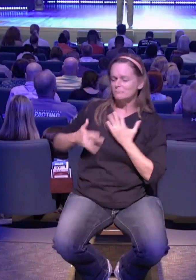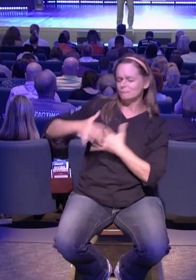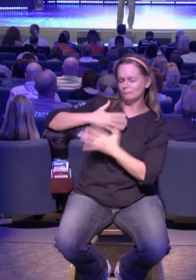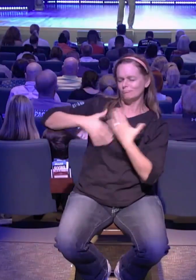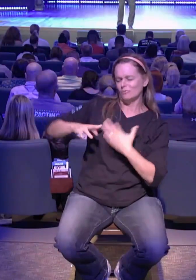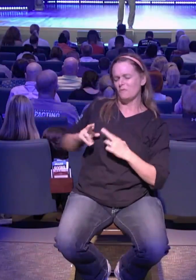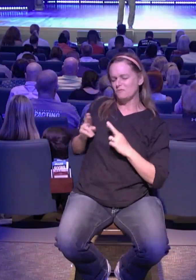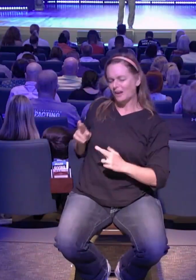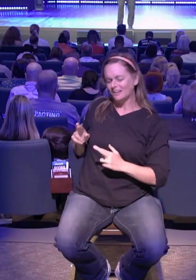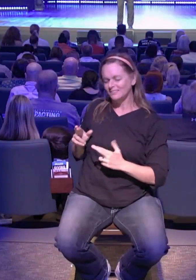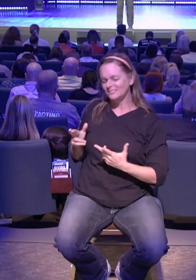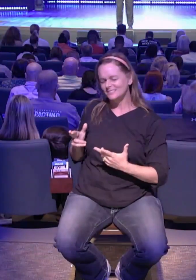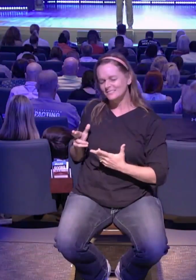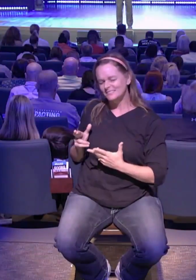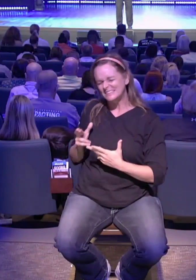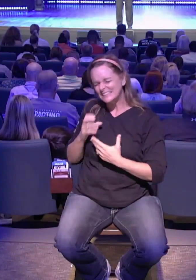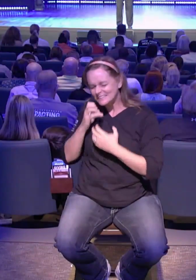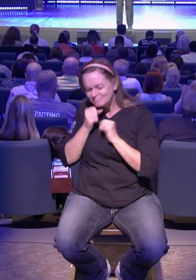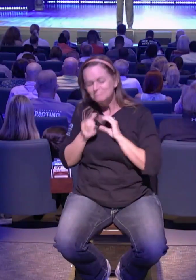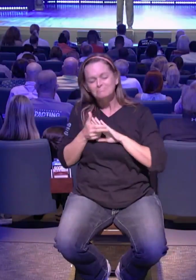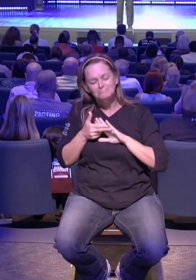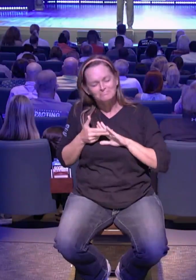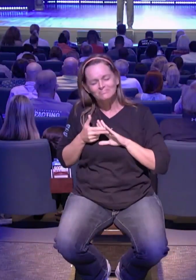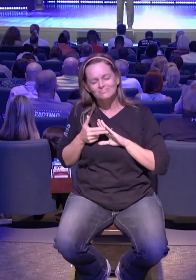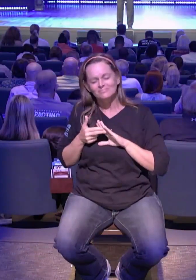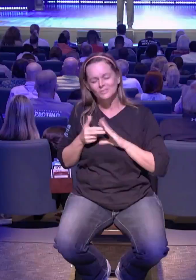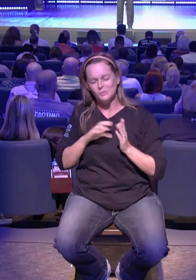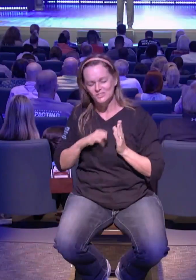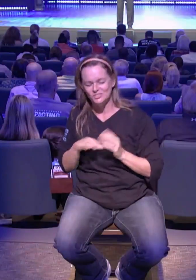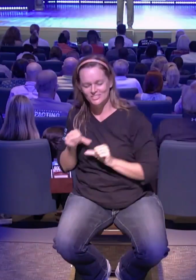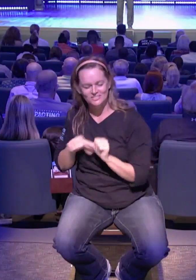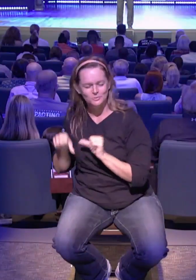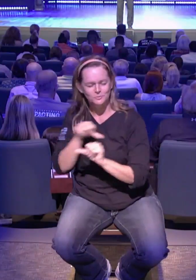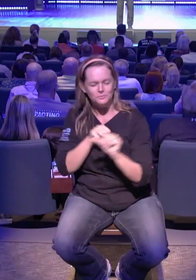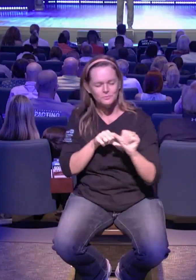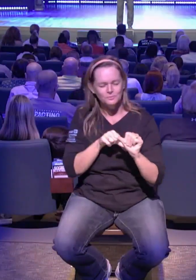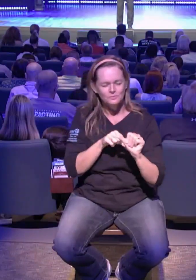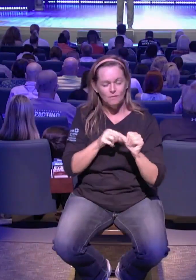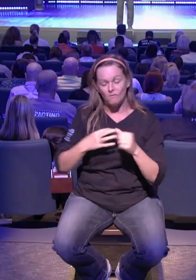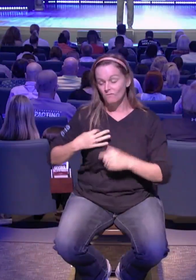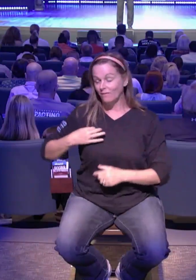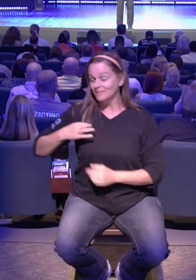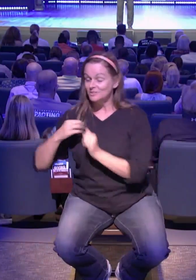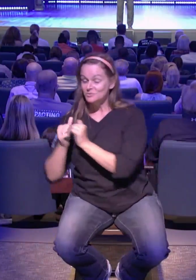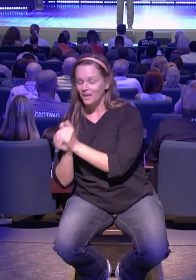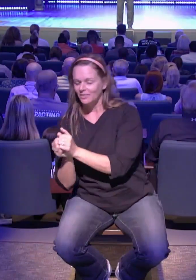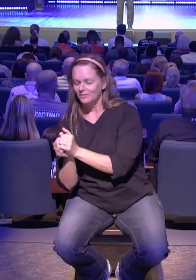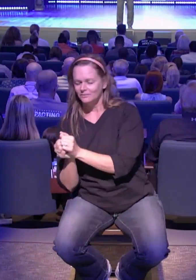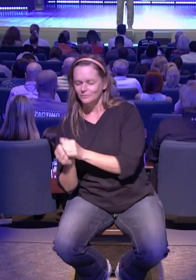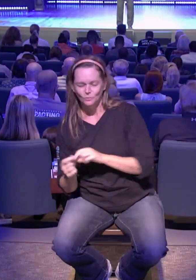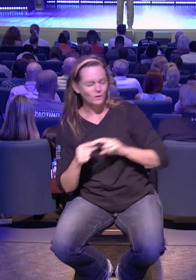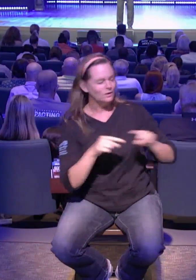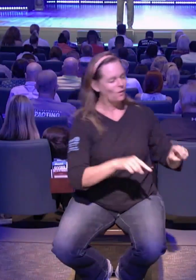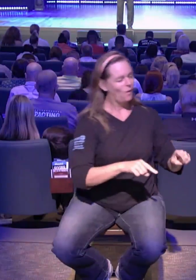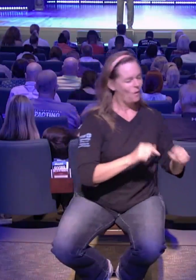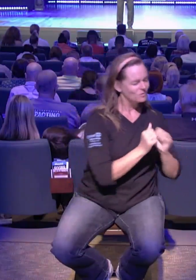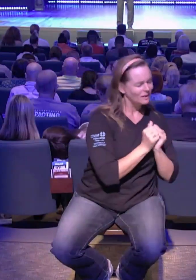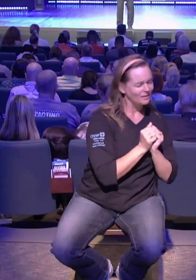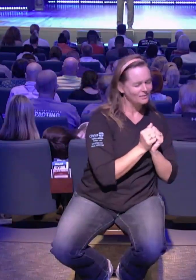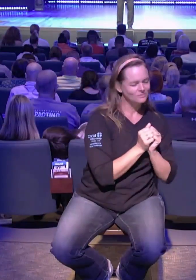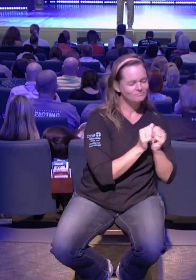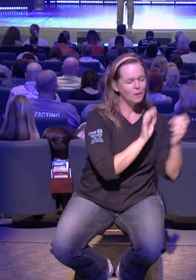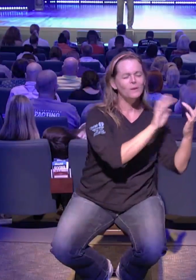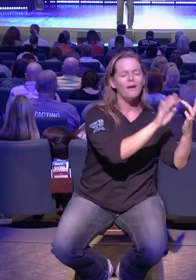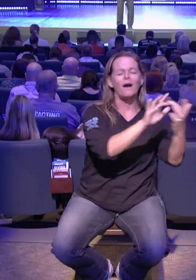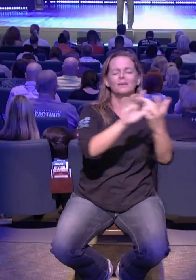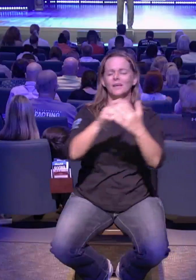church, because it's in your presence as we worship together, as we serve together, as we minister together, as we reach out to